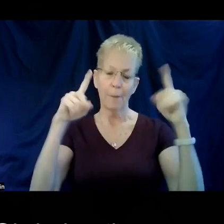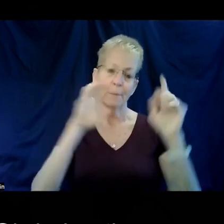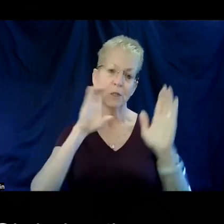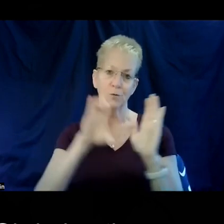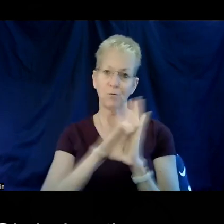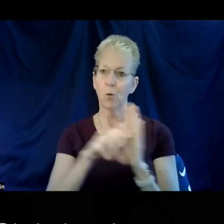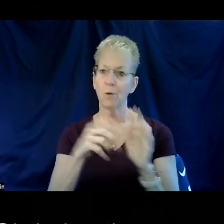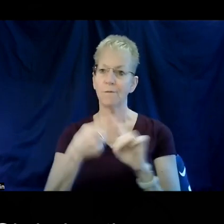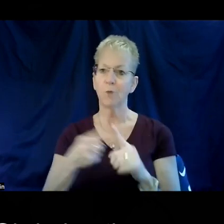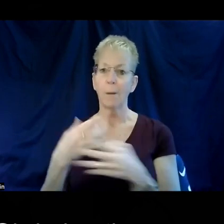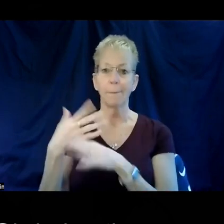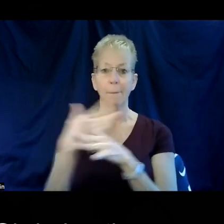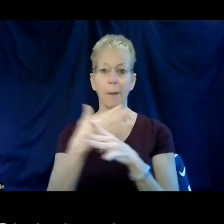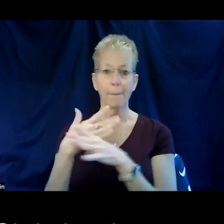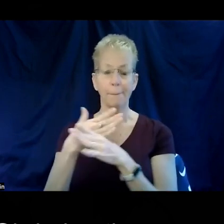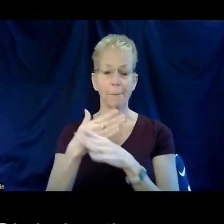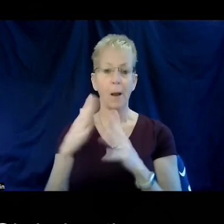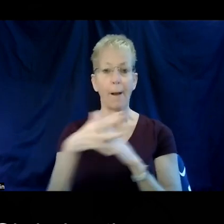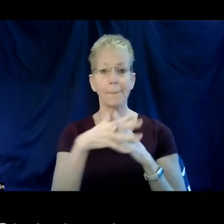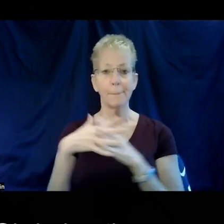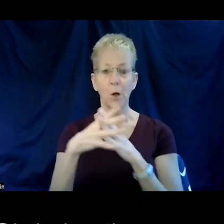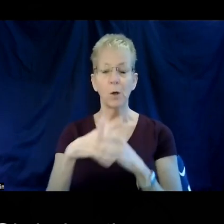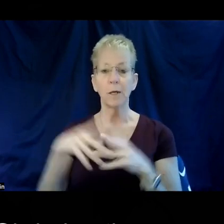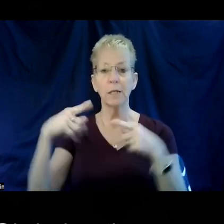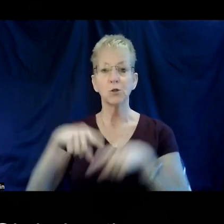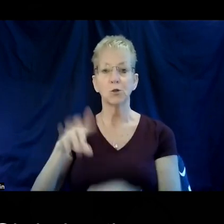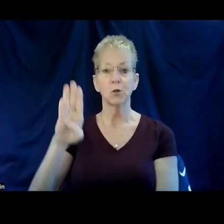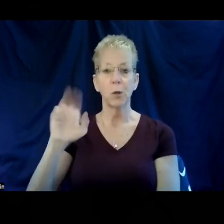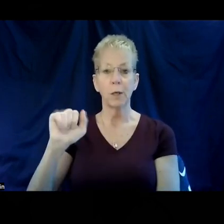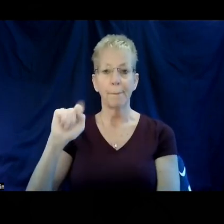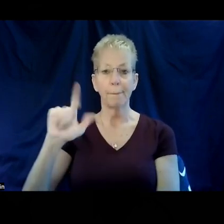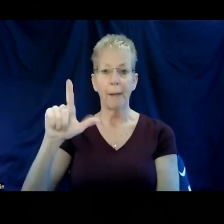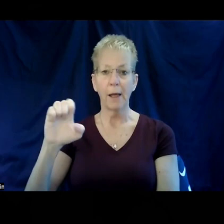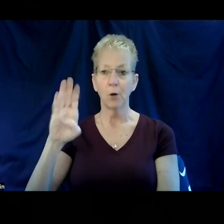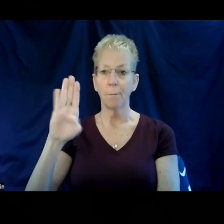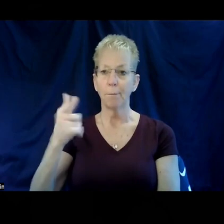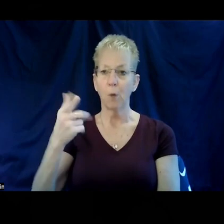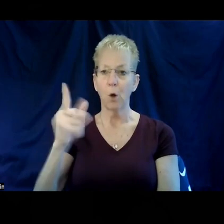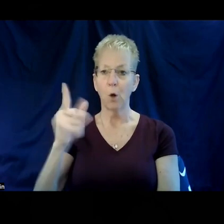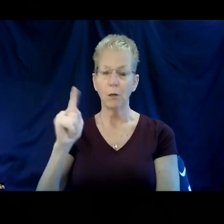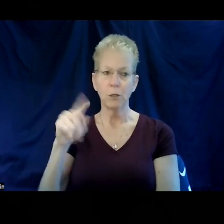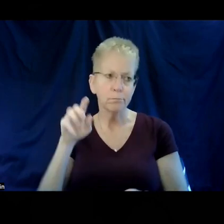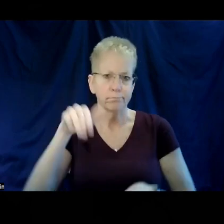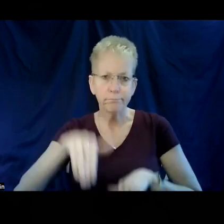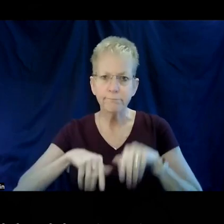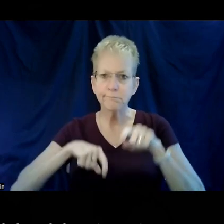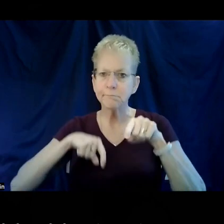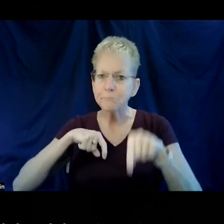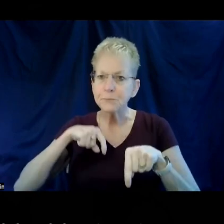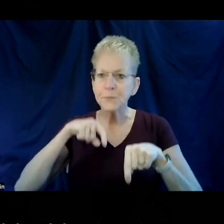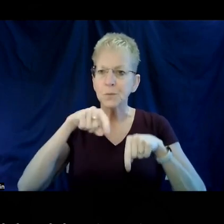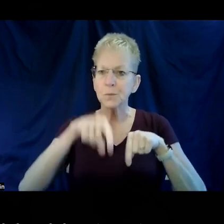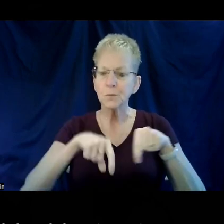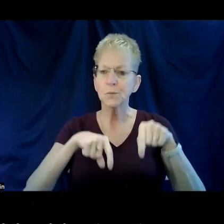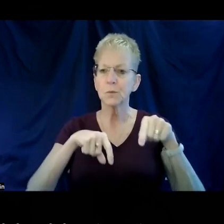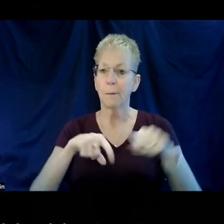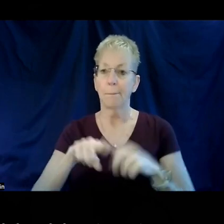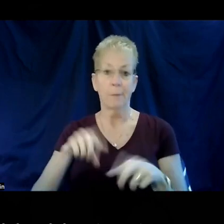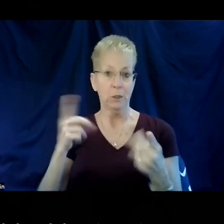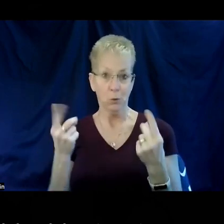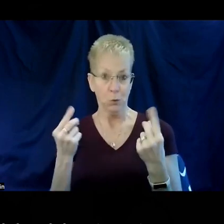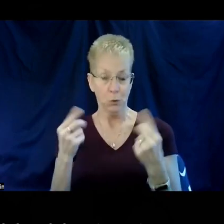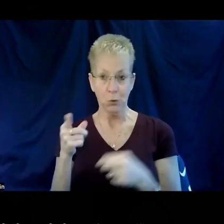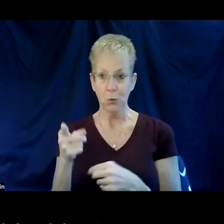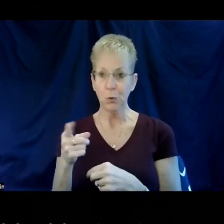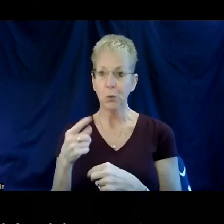an American GI during the Battle of the Bulge, advancing cautiously out of the woods, just like here. But what they did with this, I